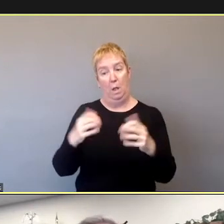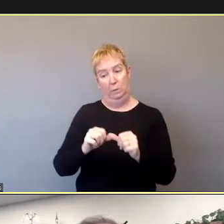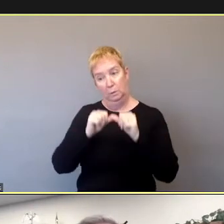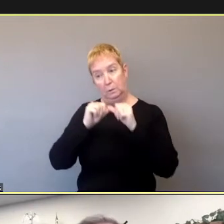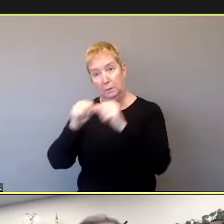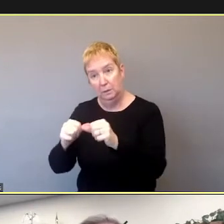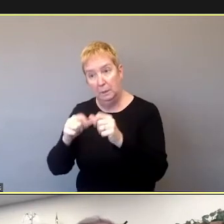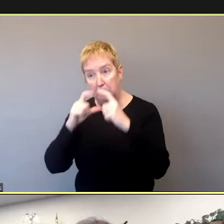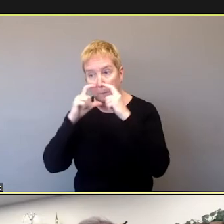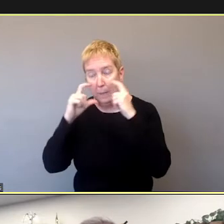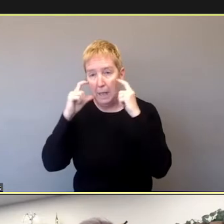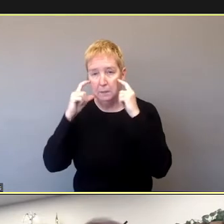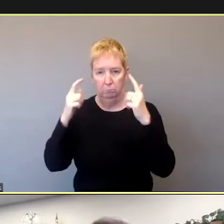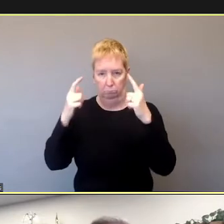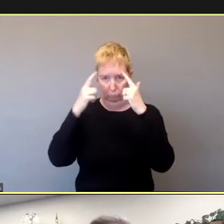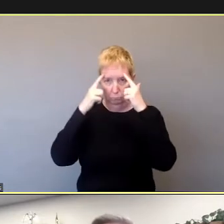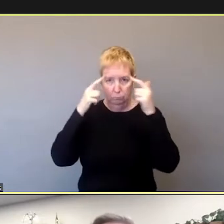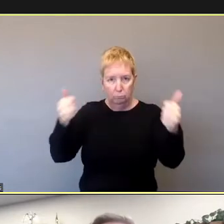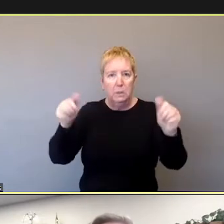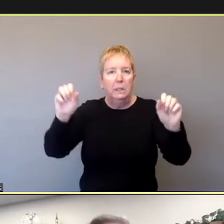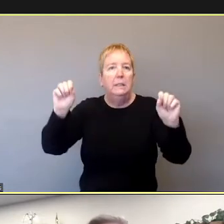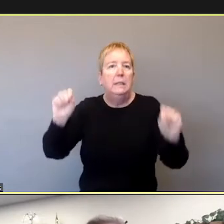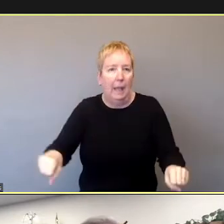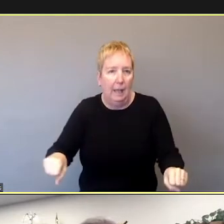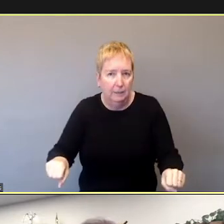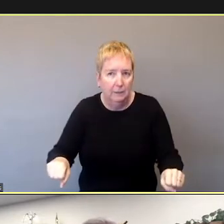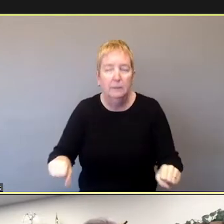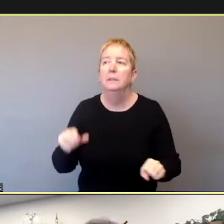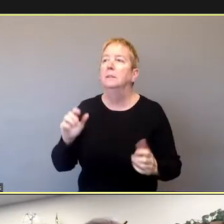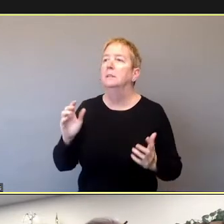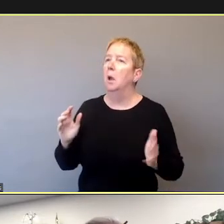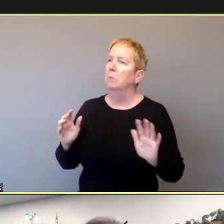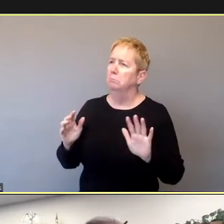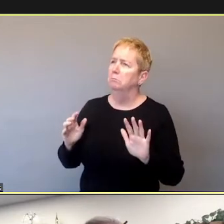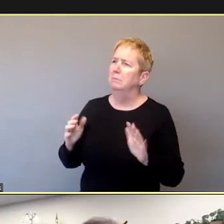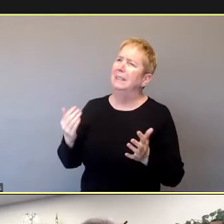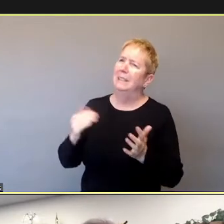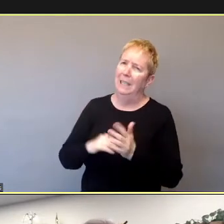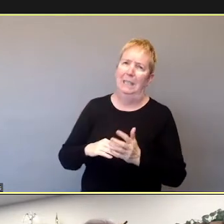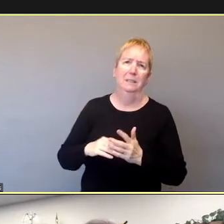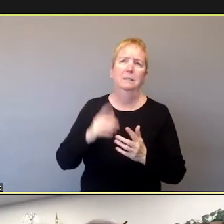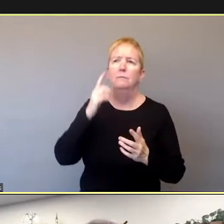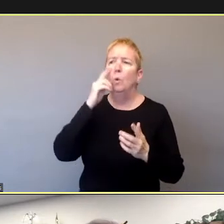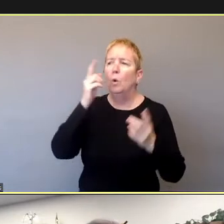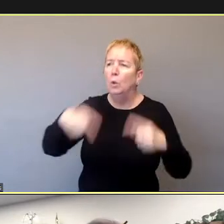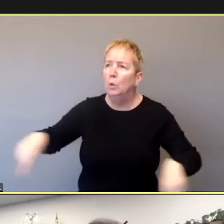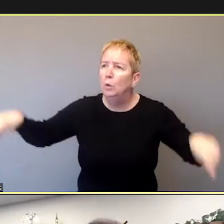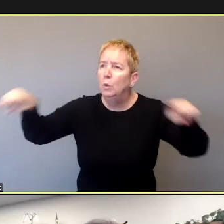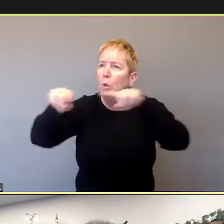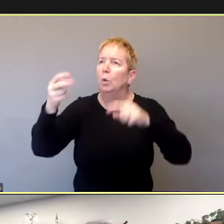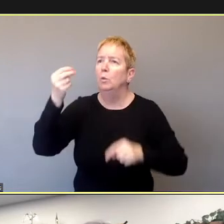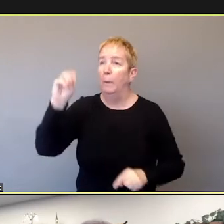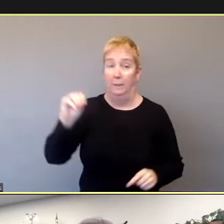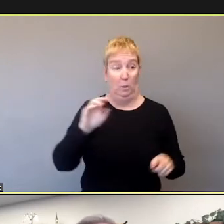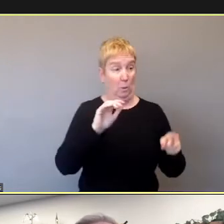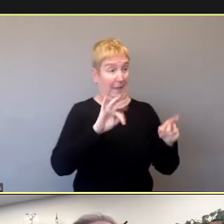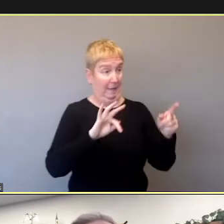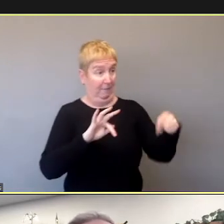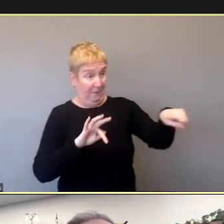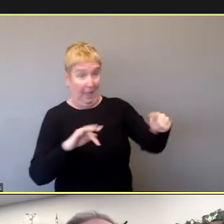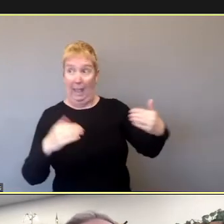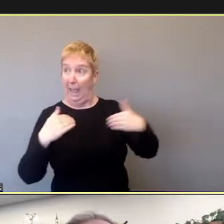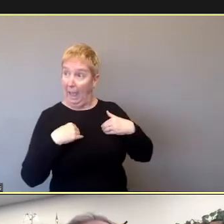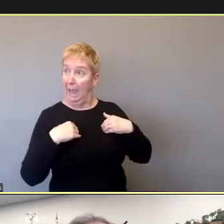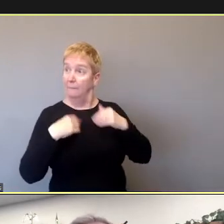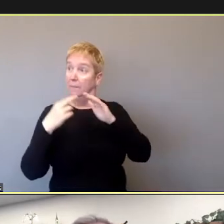some may require masks to come in. And I just would ask everyone in New Mexico to respect that. We also want to